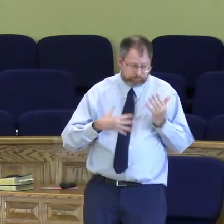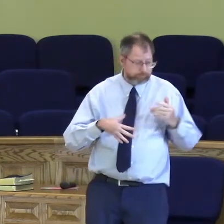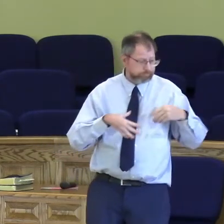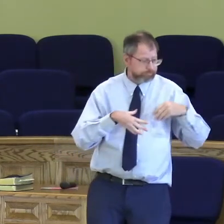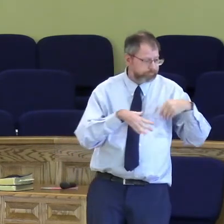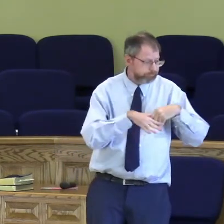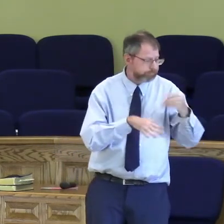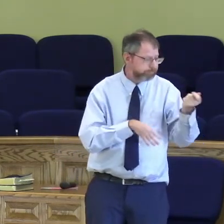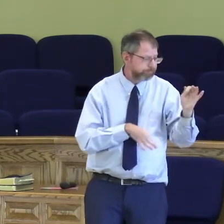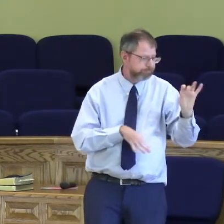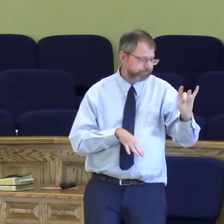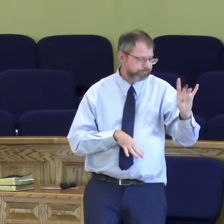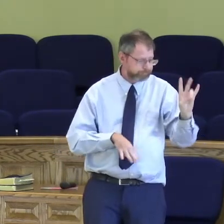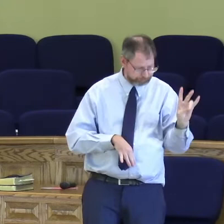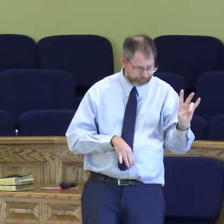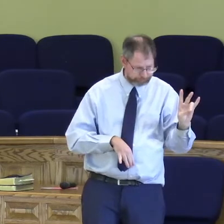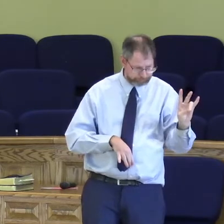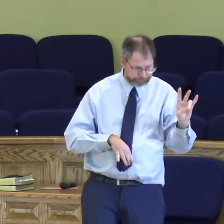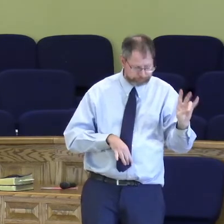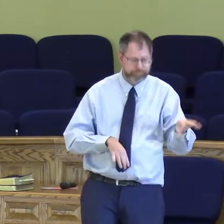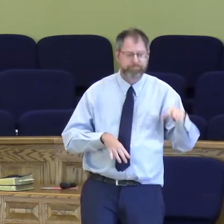Sadly, though, in 1987,